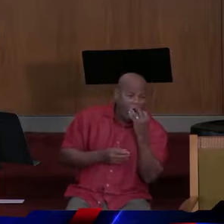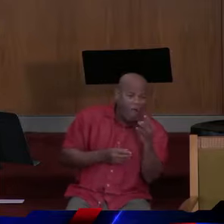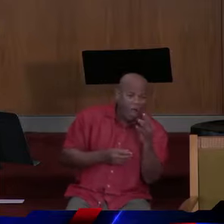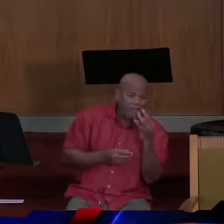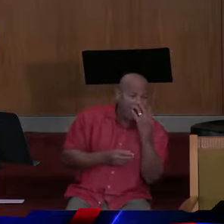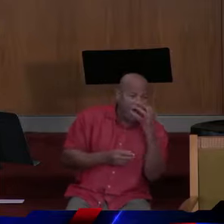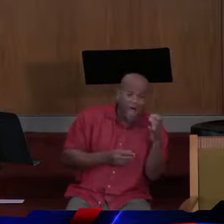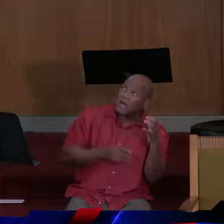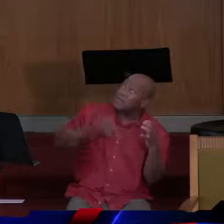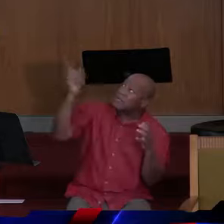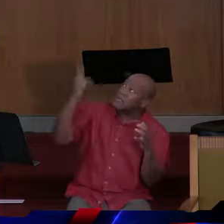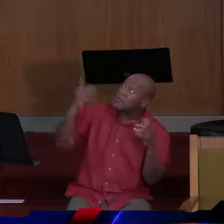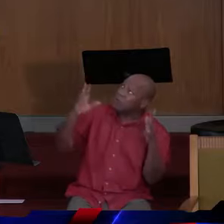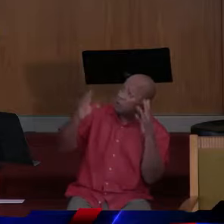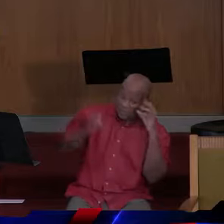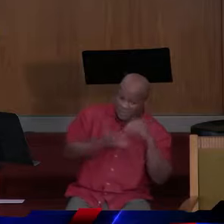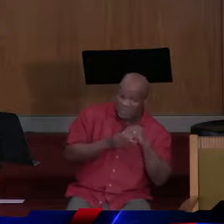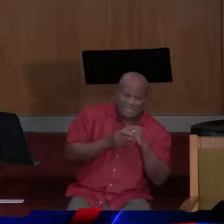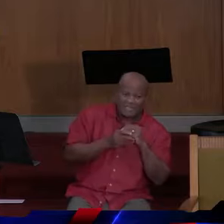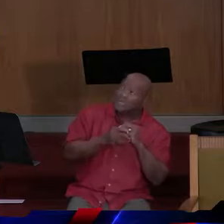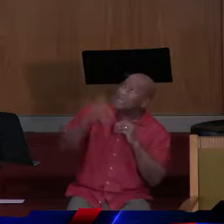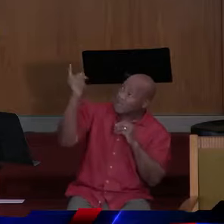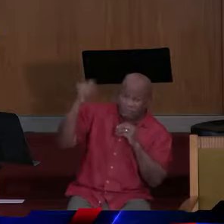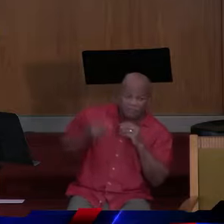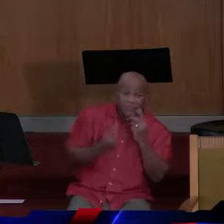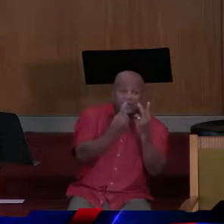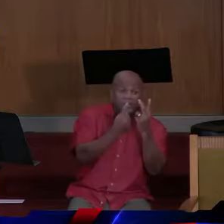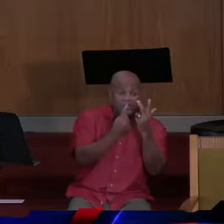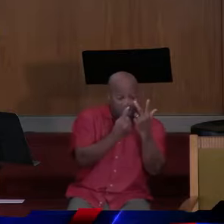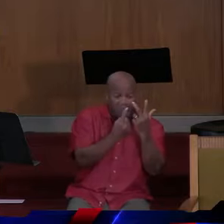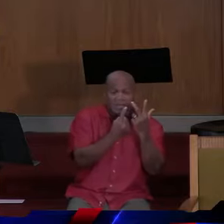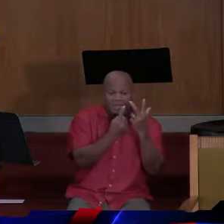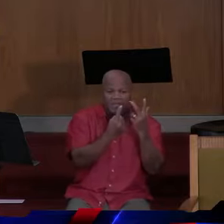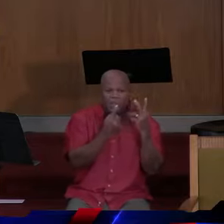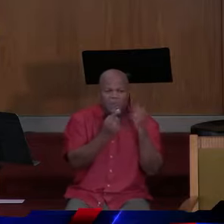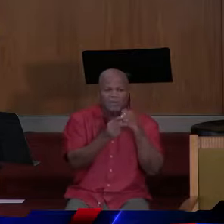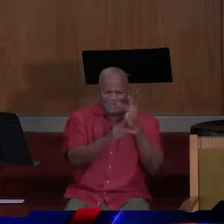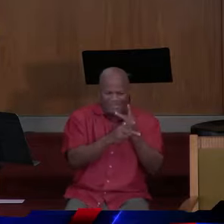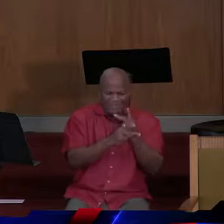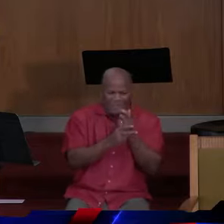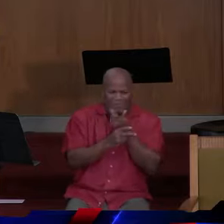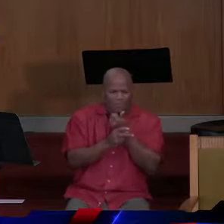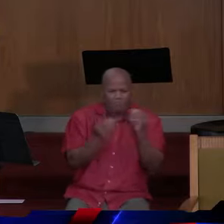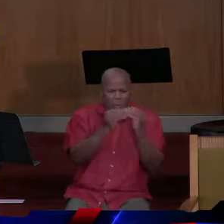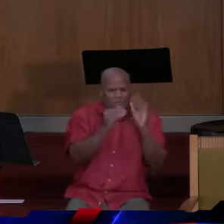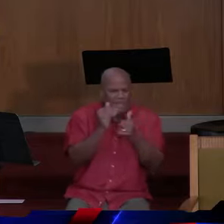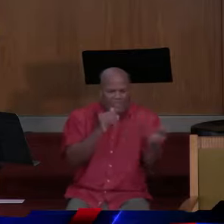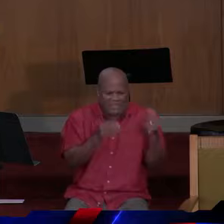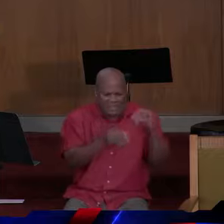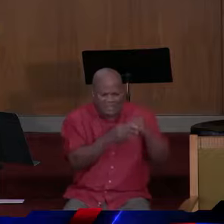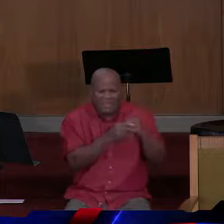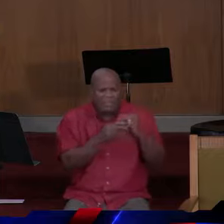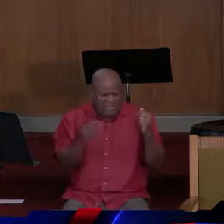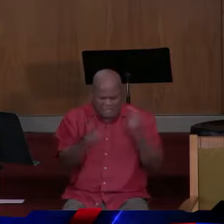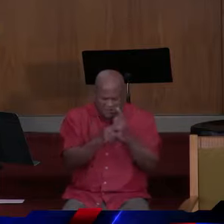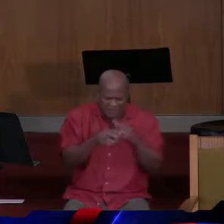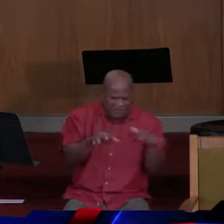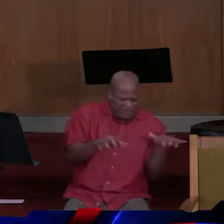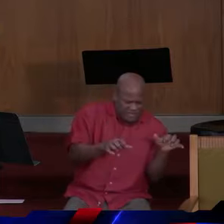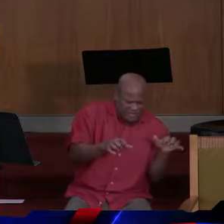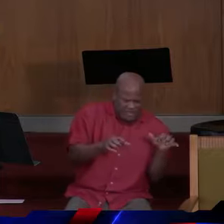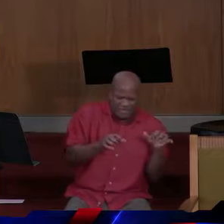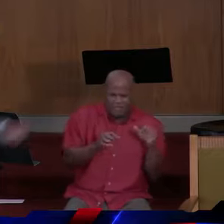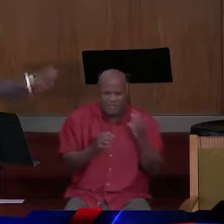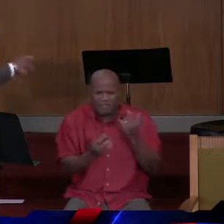he's more than anything against me. He'll keep me in the furnace. He'll keep me in the freeze. He'll keep me in the mountain. He'll keep me